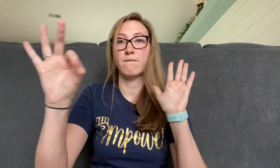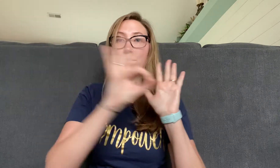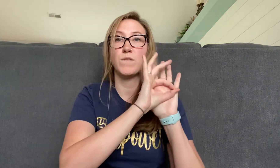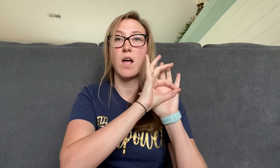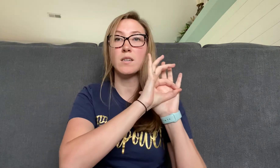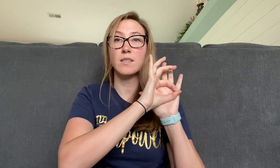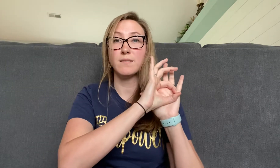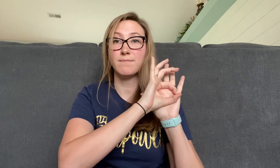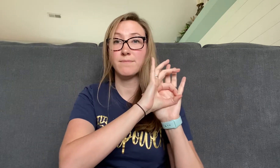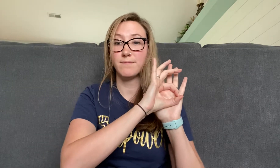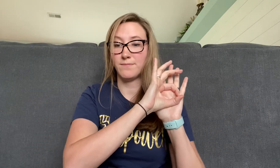flunk,